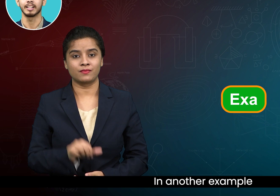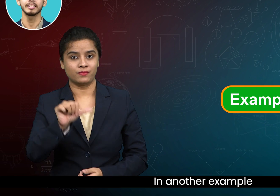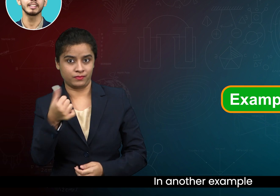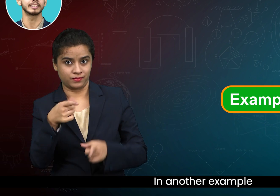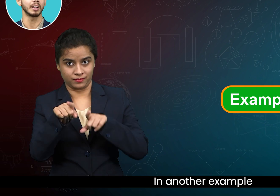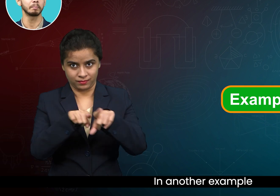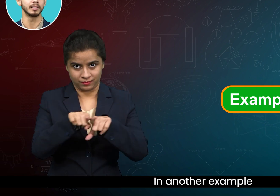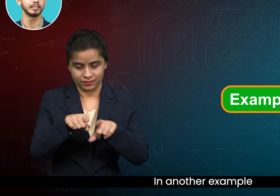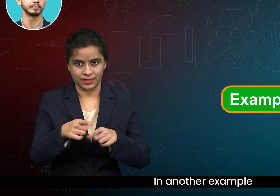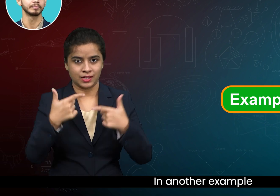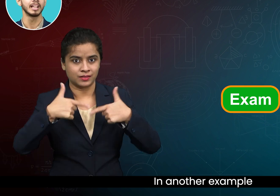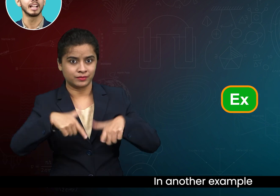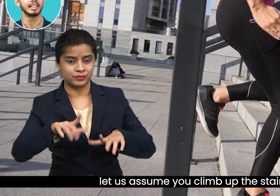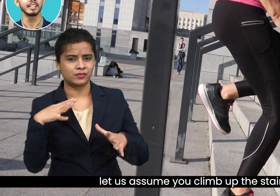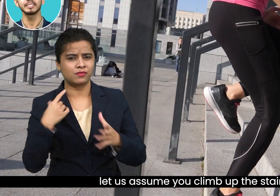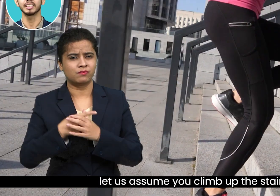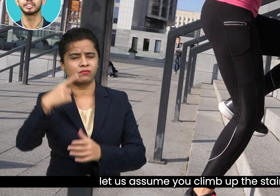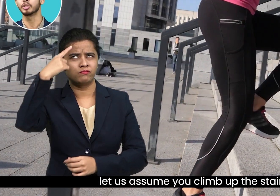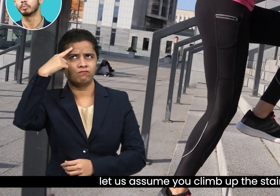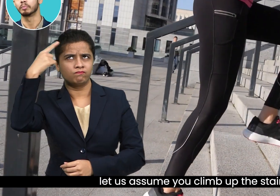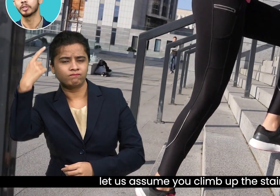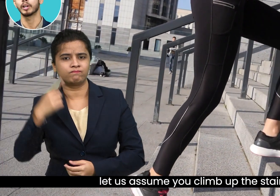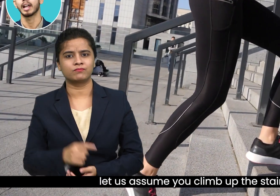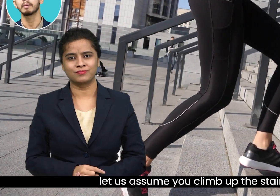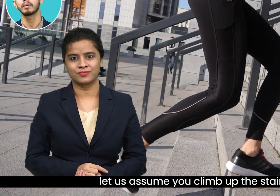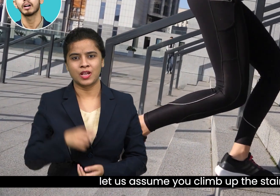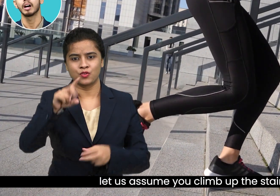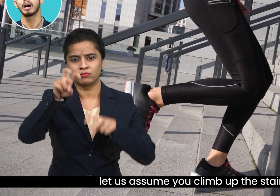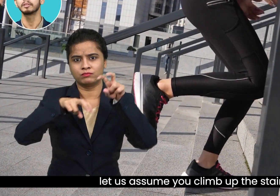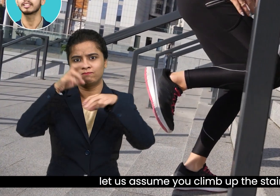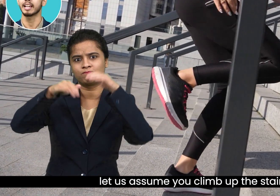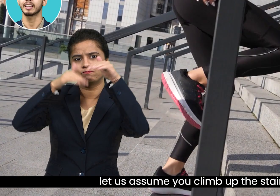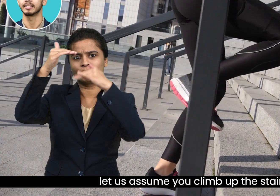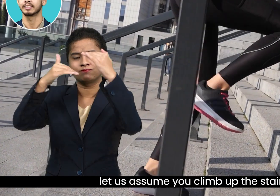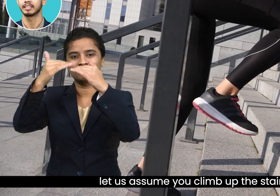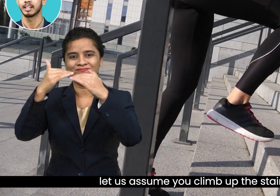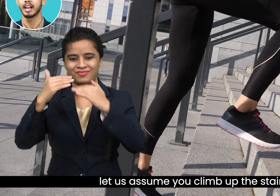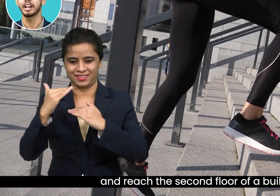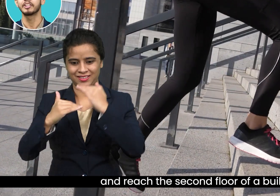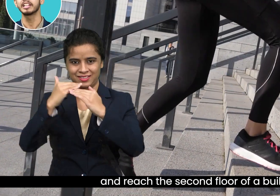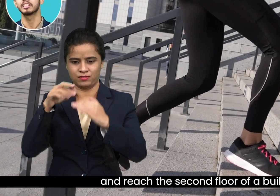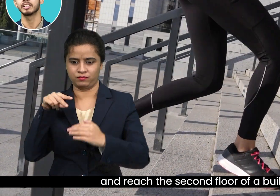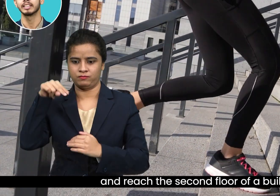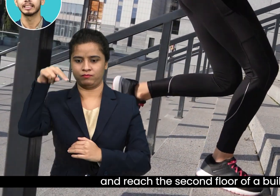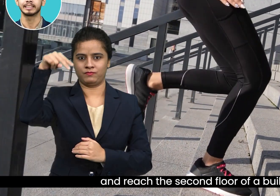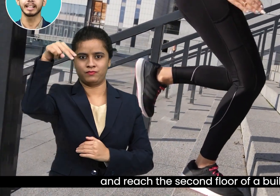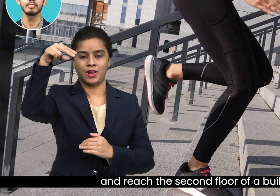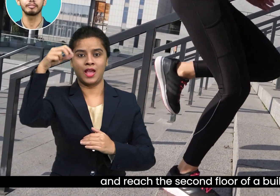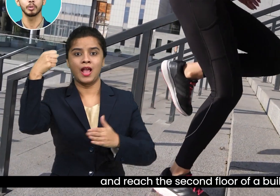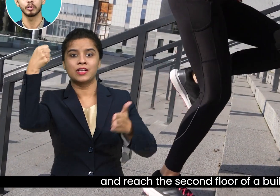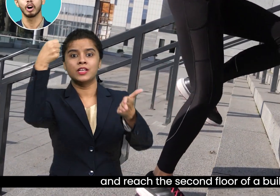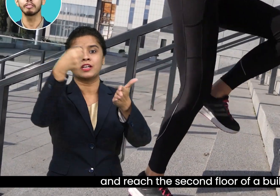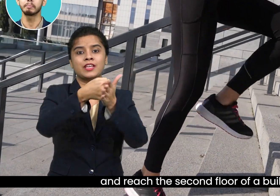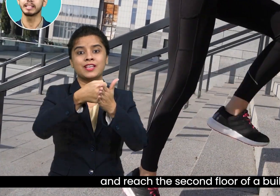In another example, let us assume you climb up the staircase and reach the